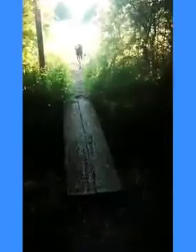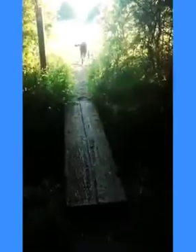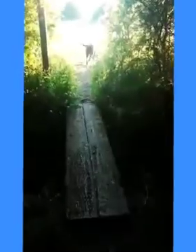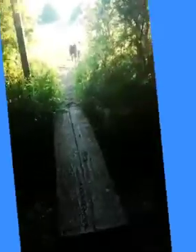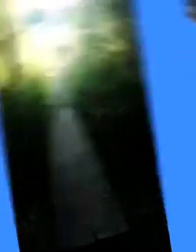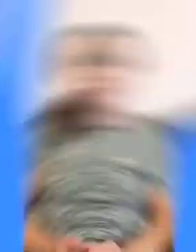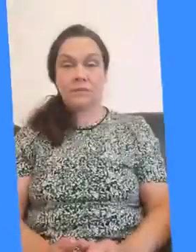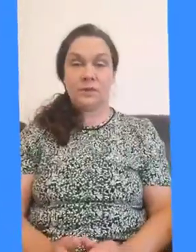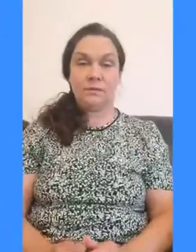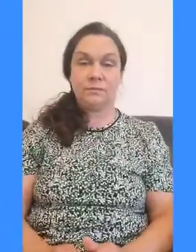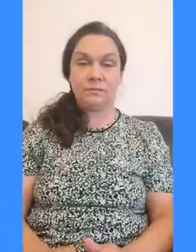Exciting.